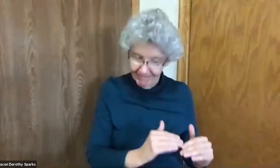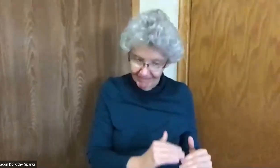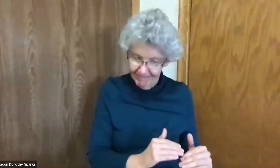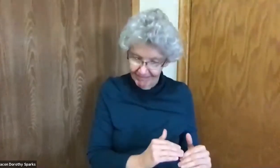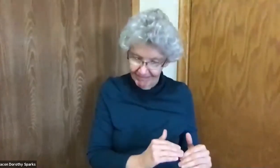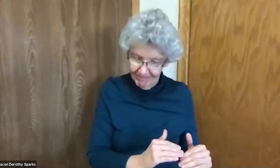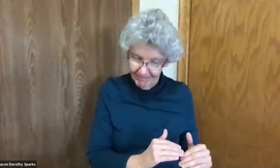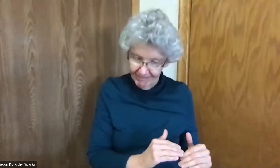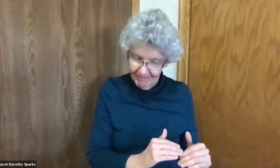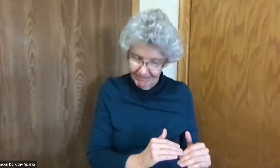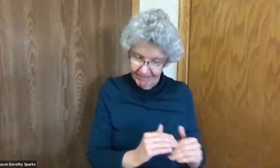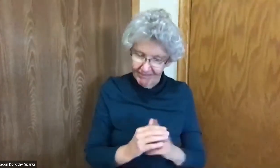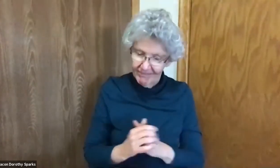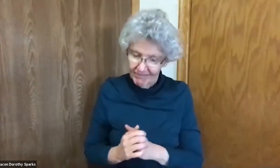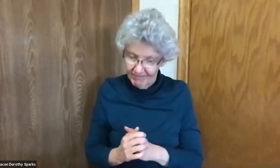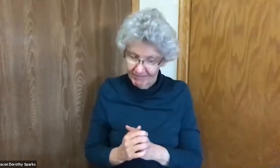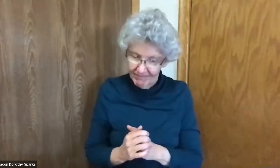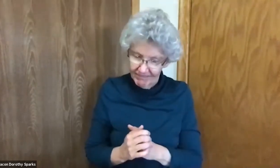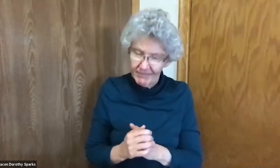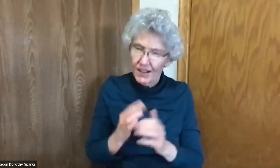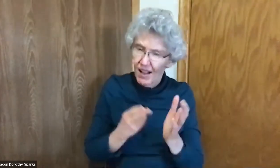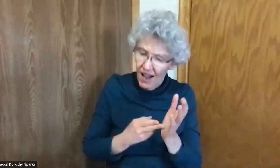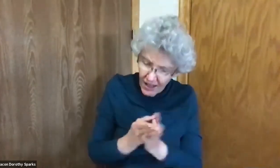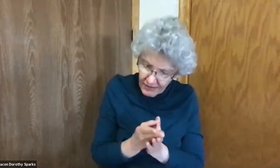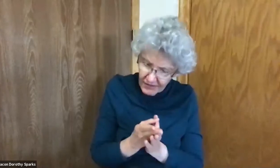and lift up the lowly.